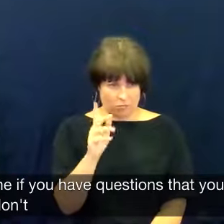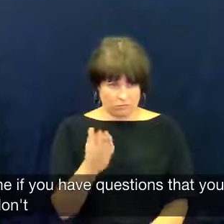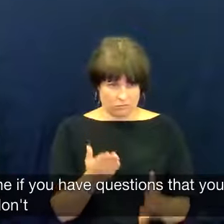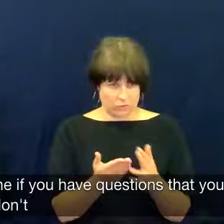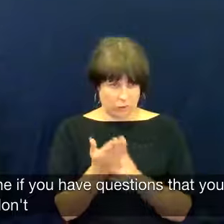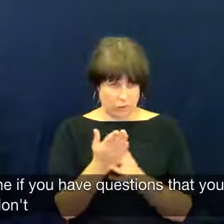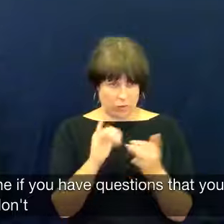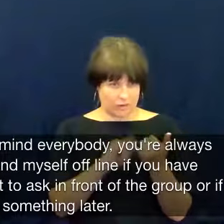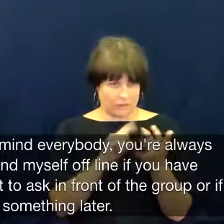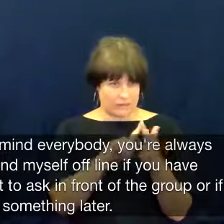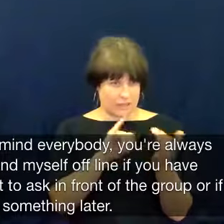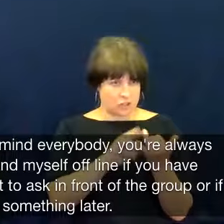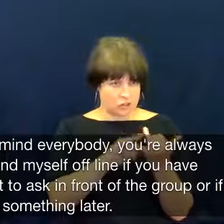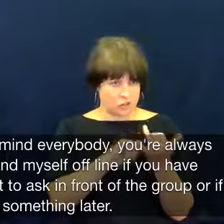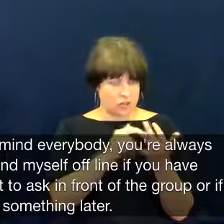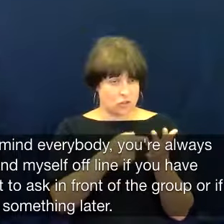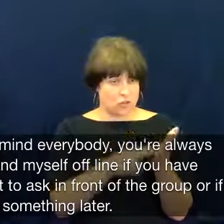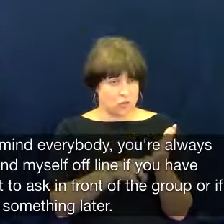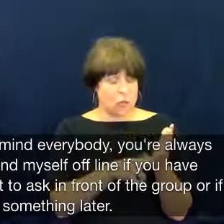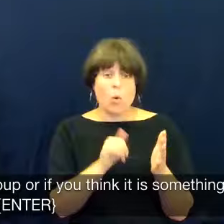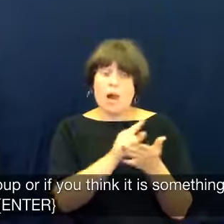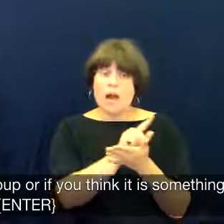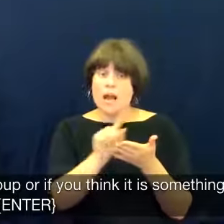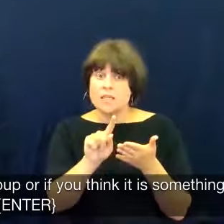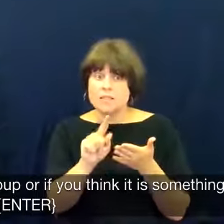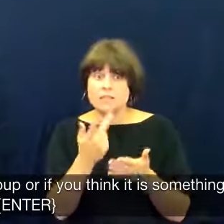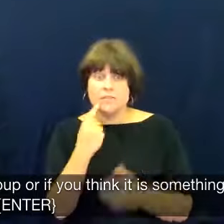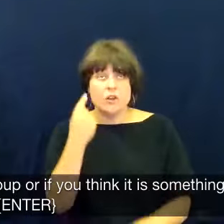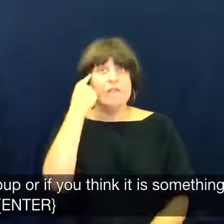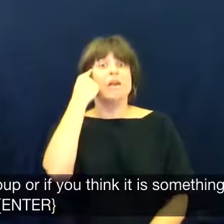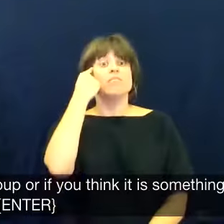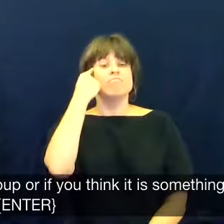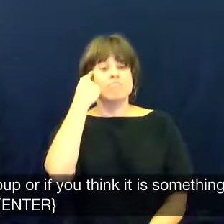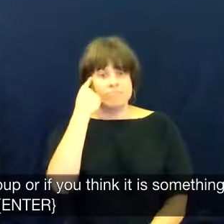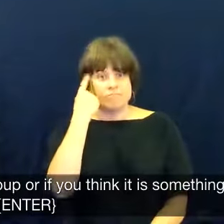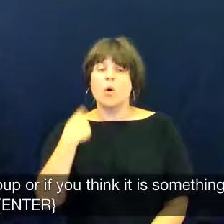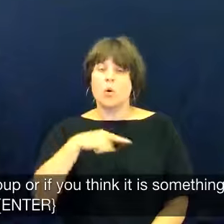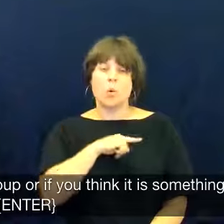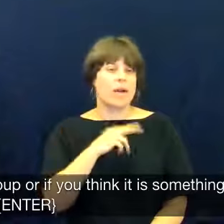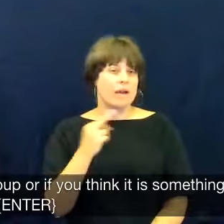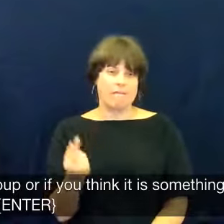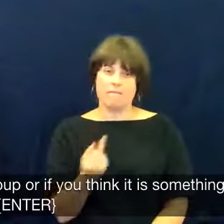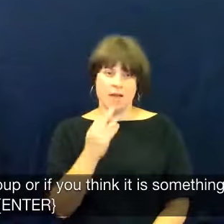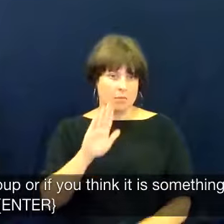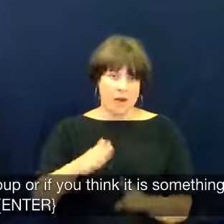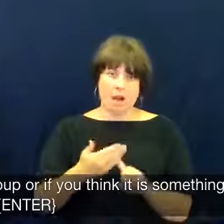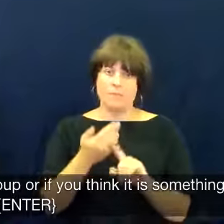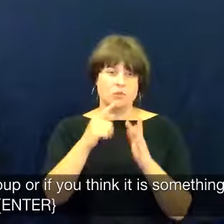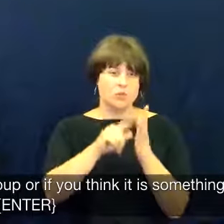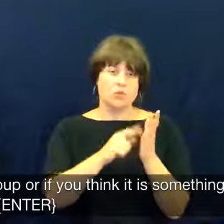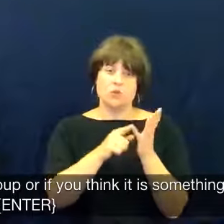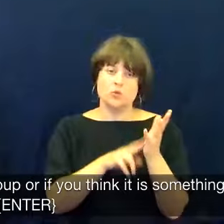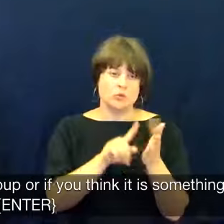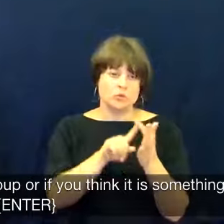later. And we're going to be available up until June for support through the mentoring program